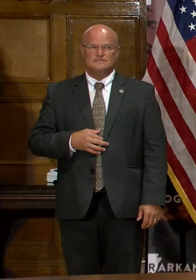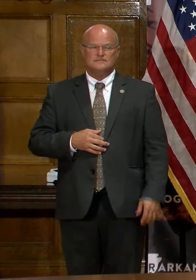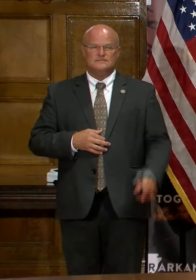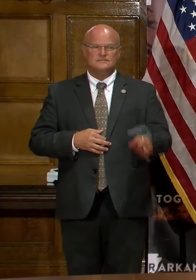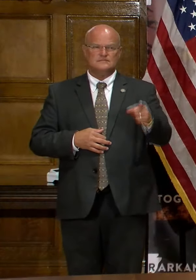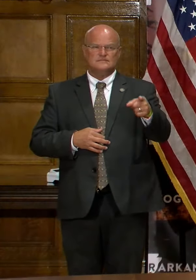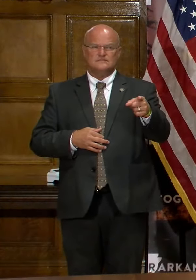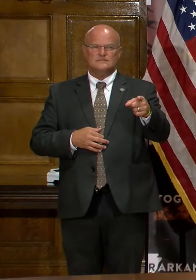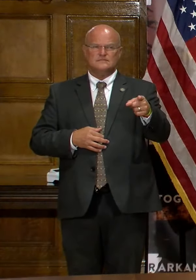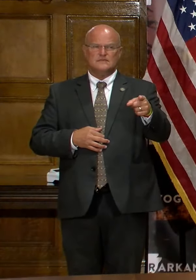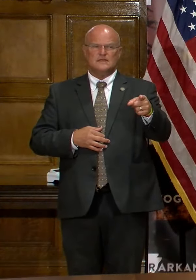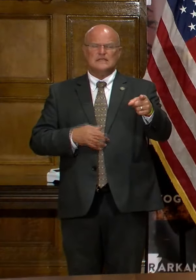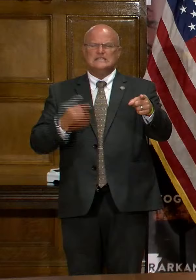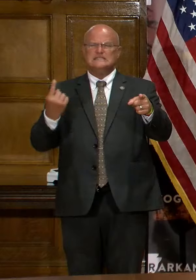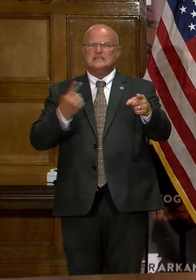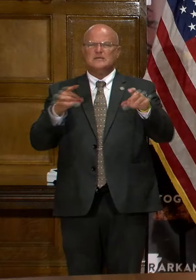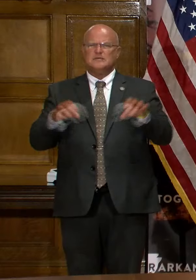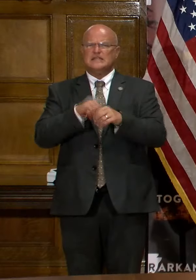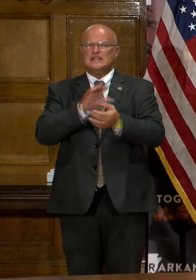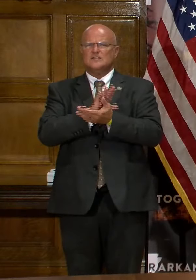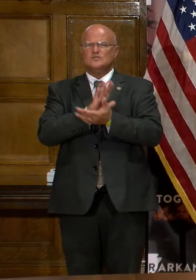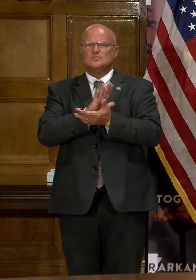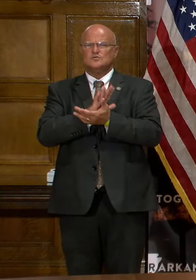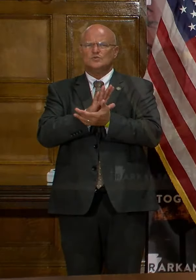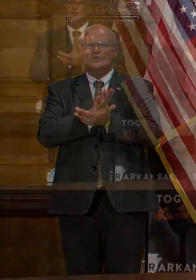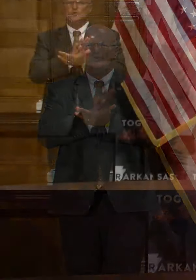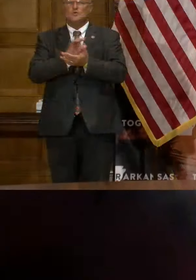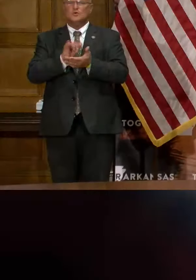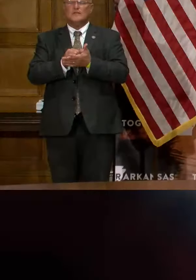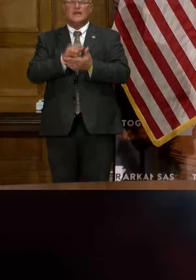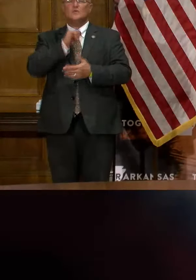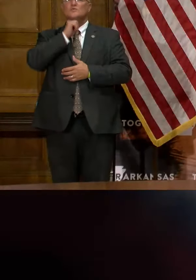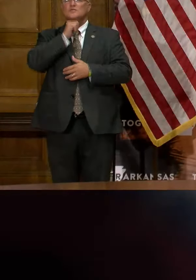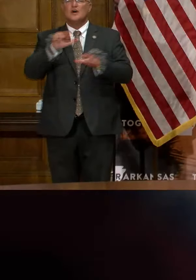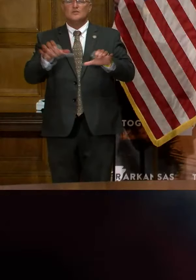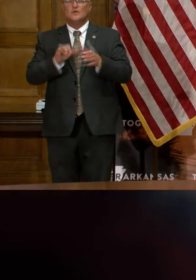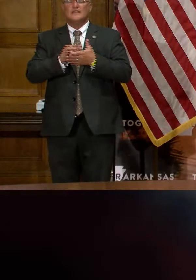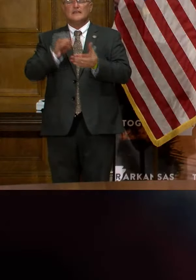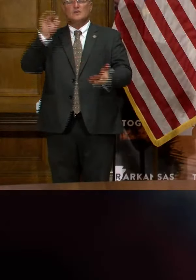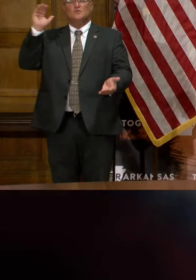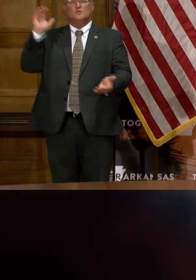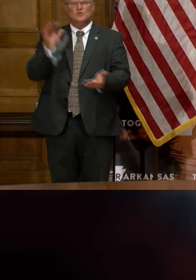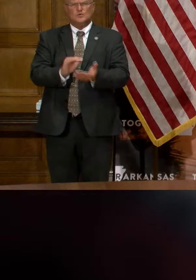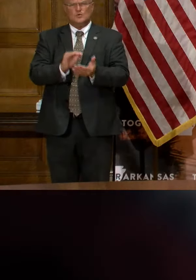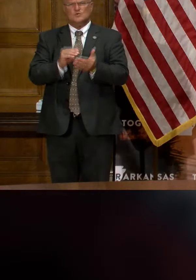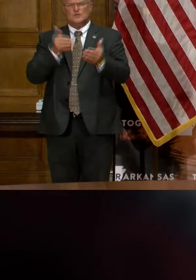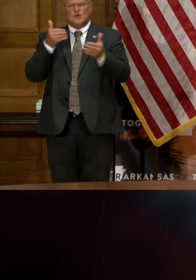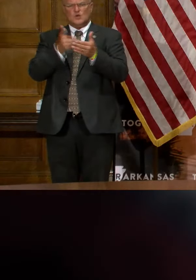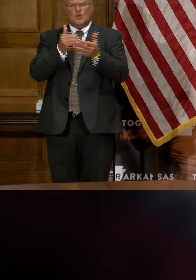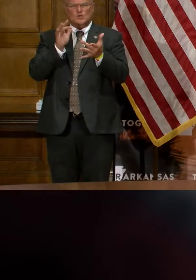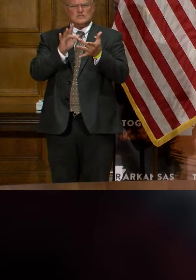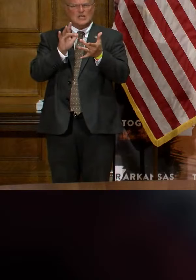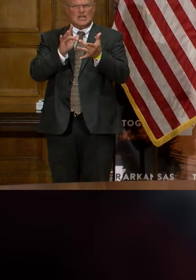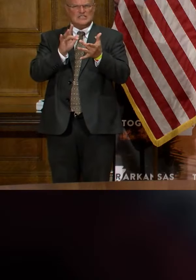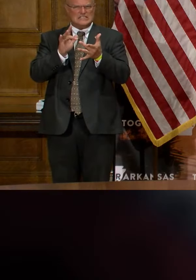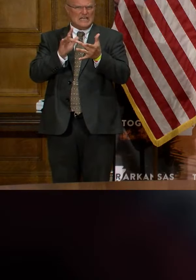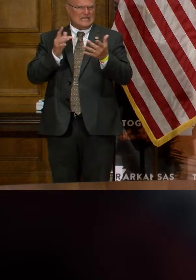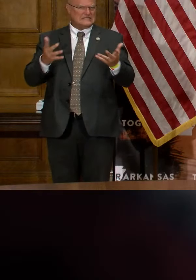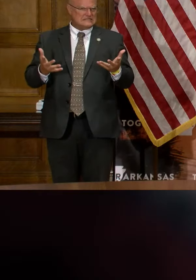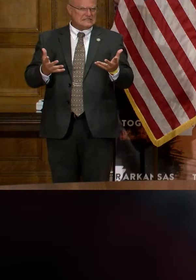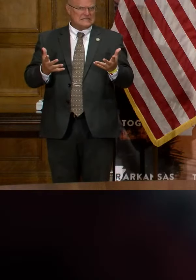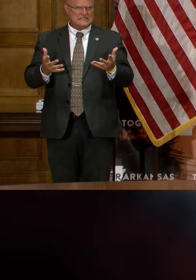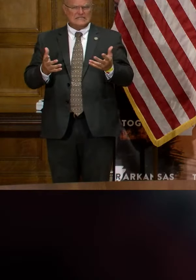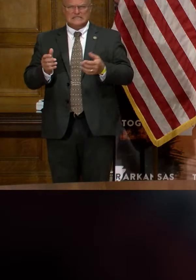Yes. Something that can be done in the schools that we're not already doing that can reduce the number of close contacts to prevent all